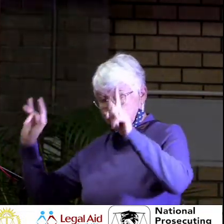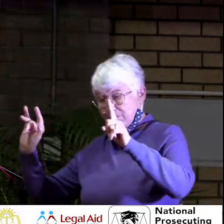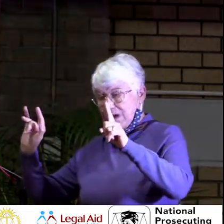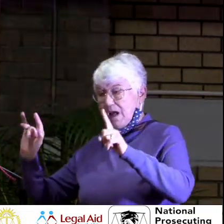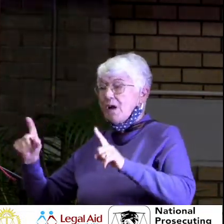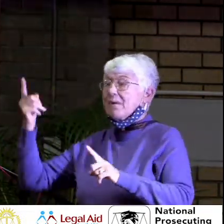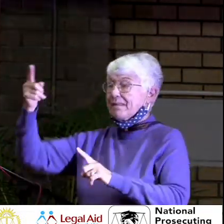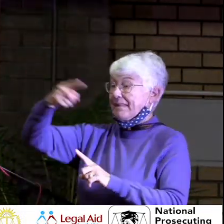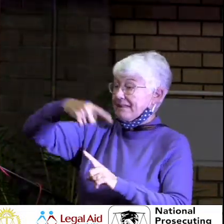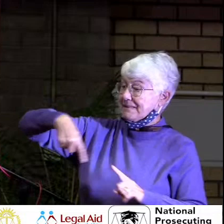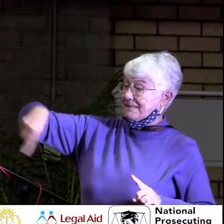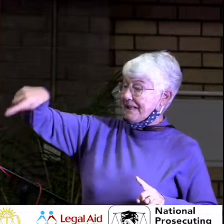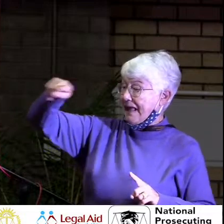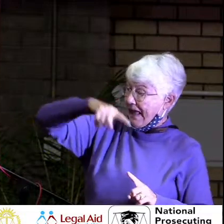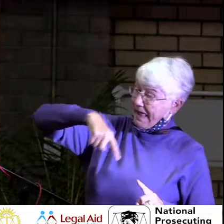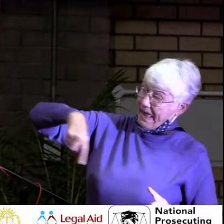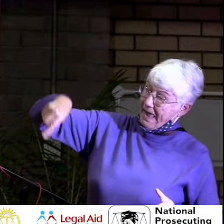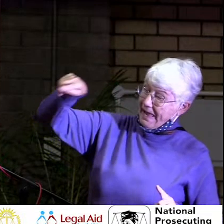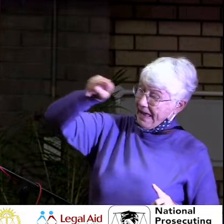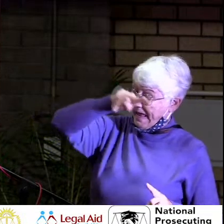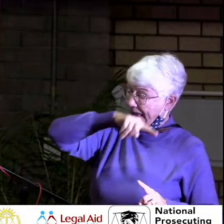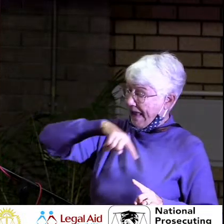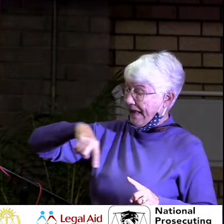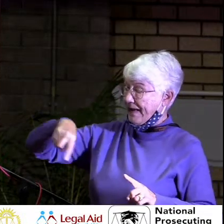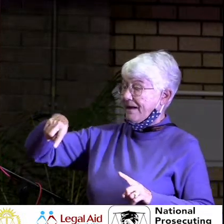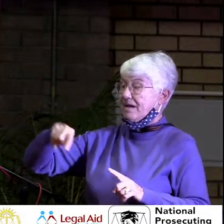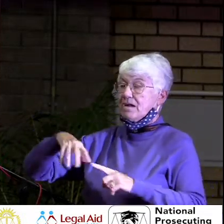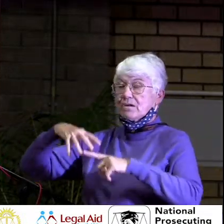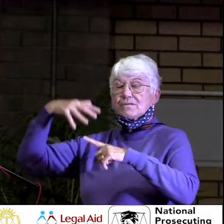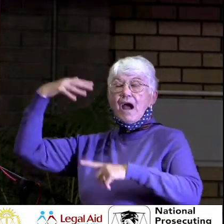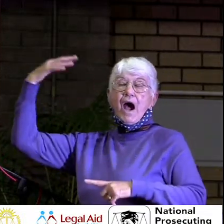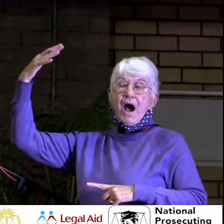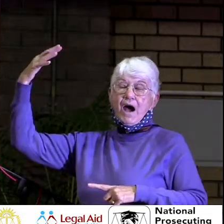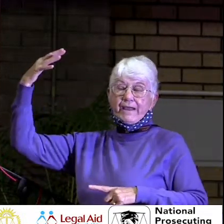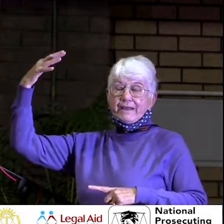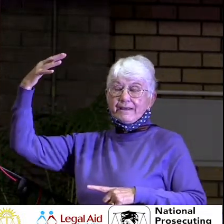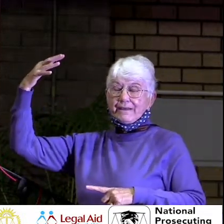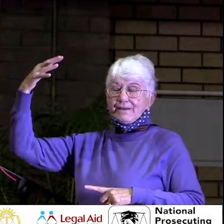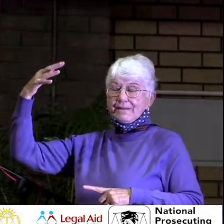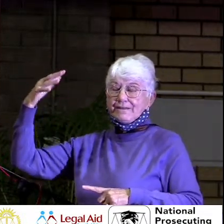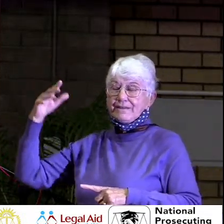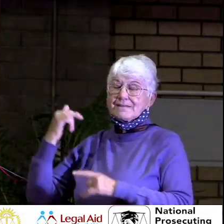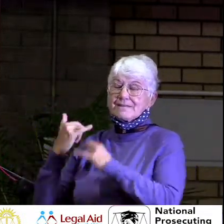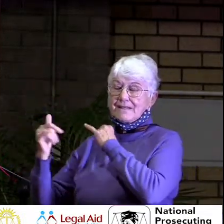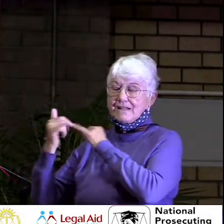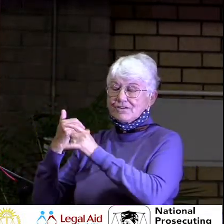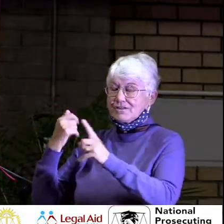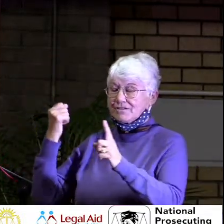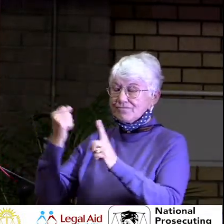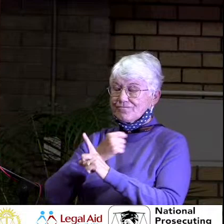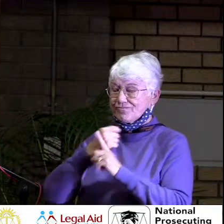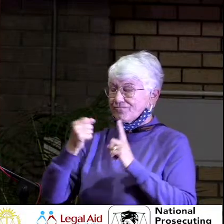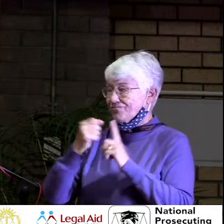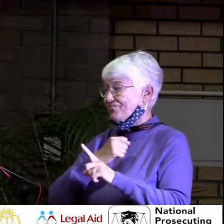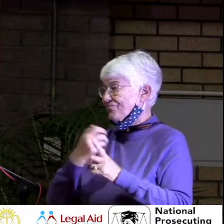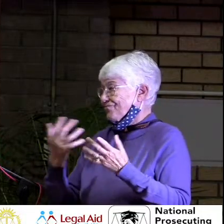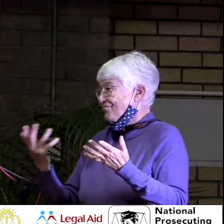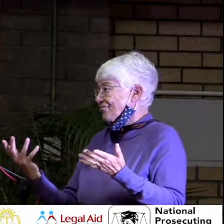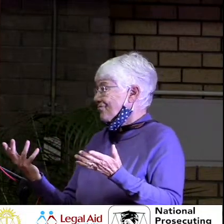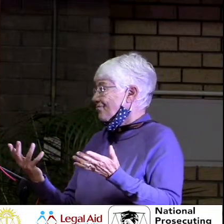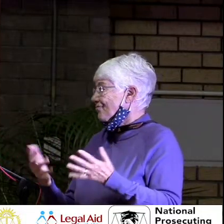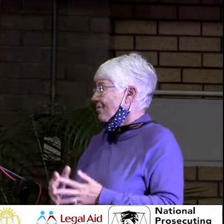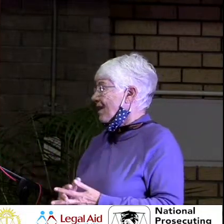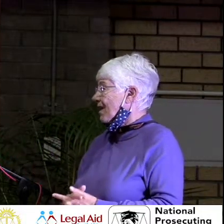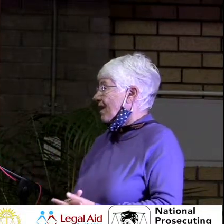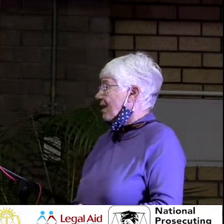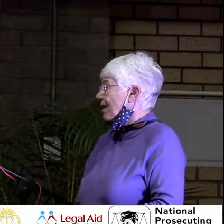statistics for this area only, but it is important for us to see as to what is it that we are contributing as the